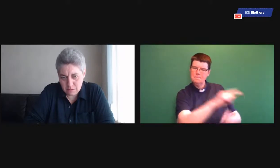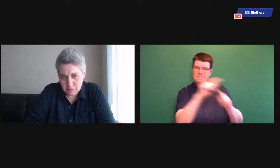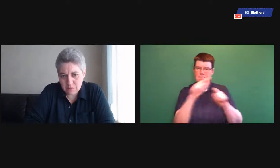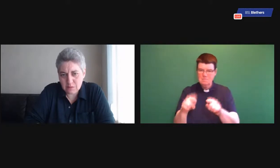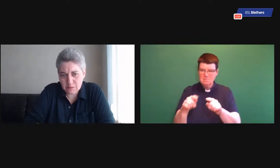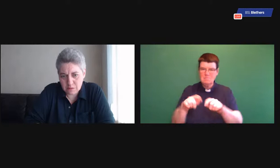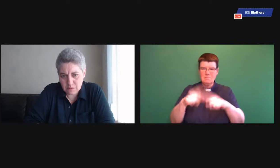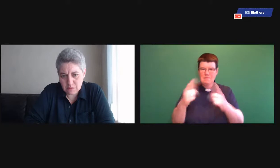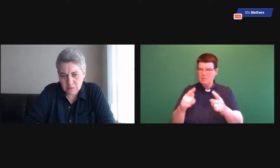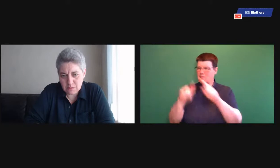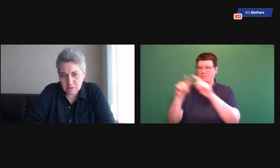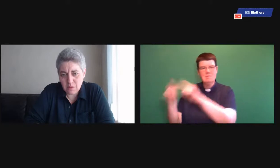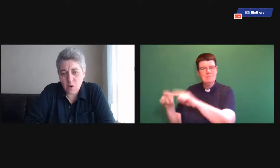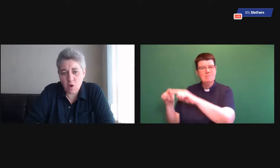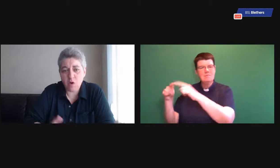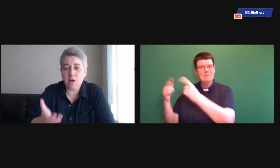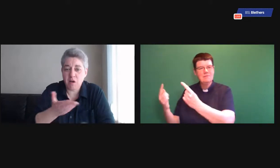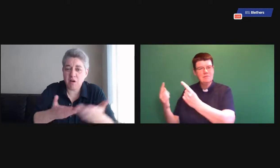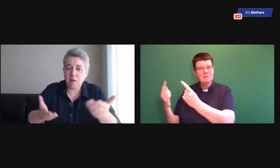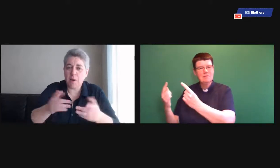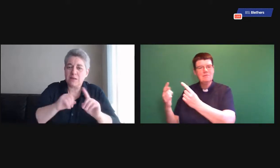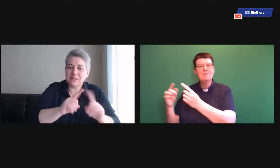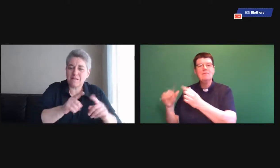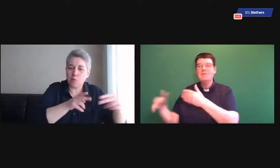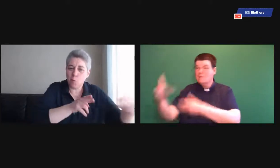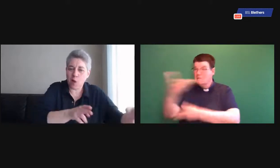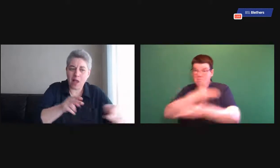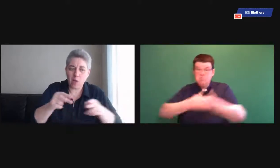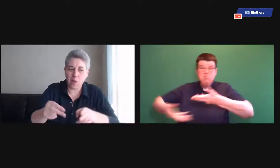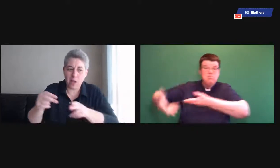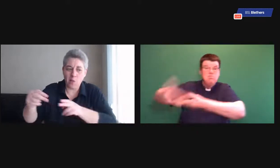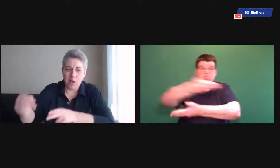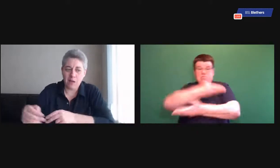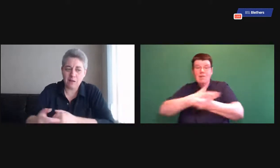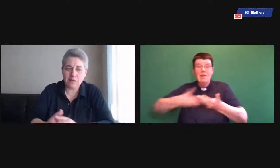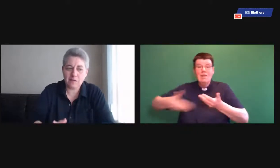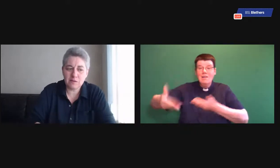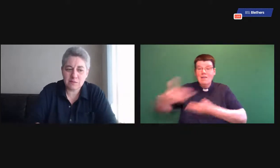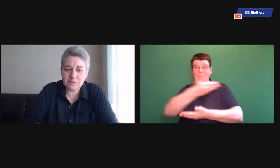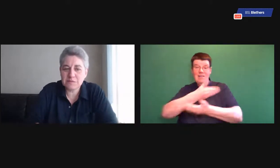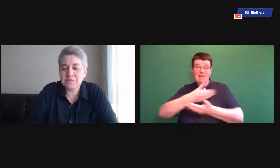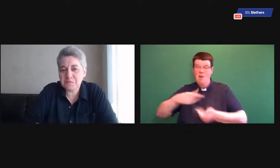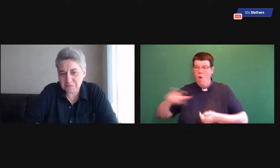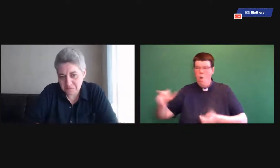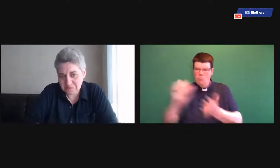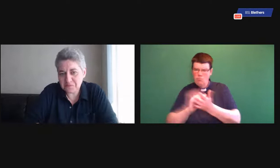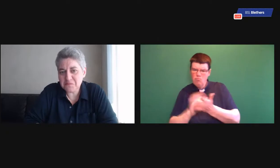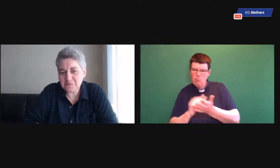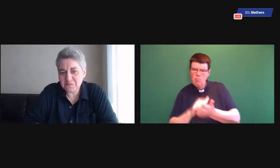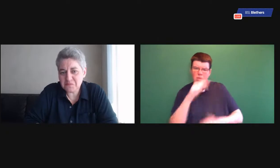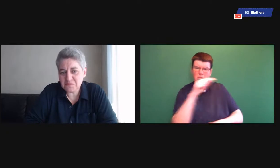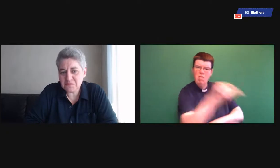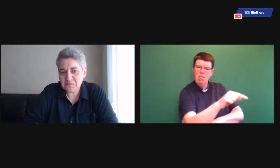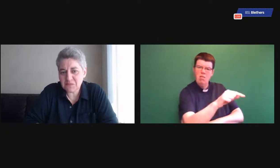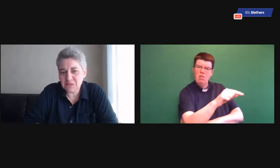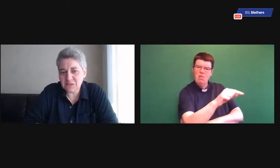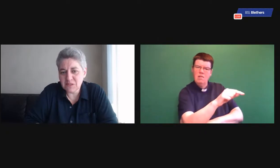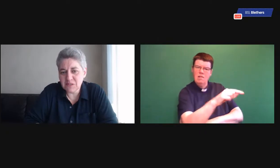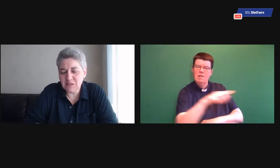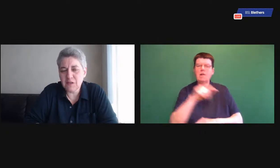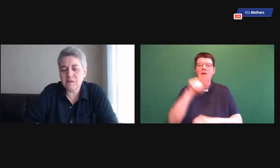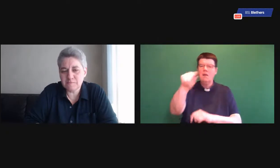theology, they go away to old times where maybe there's an old altar, and other people have different styles. It could be just